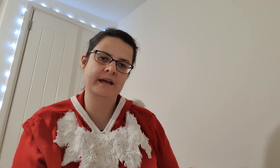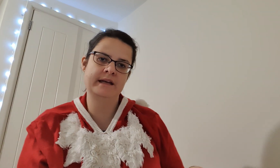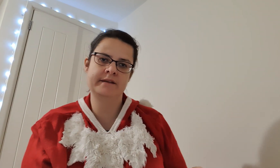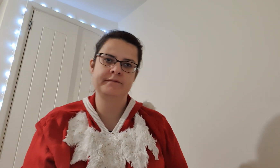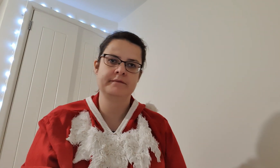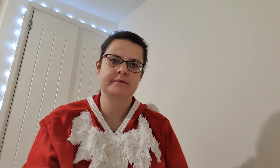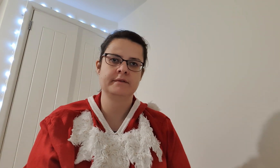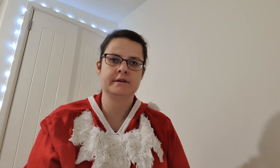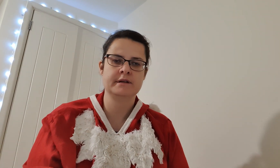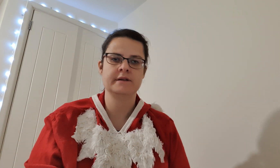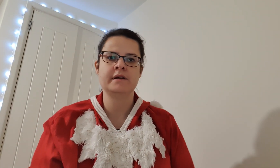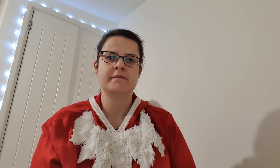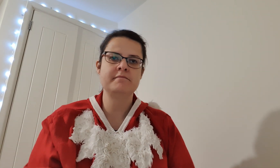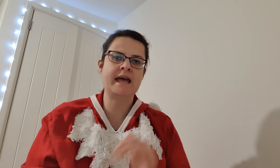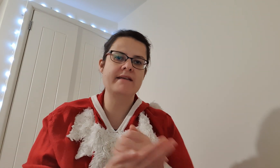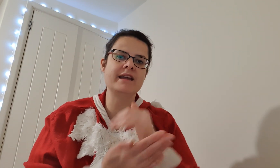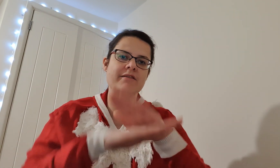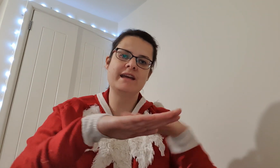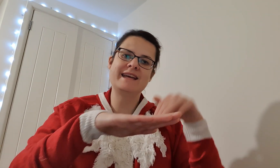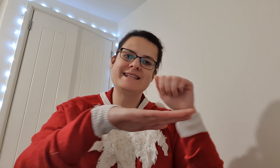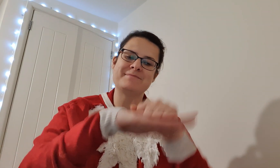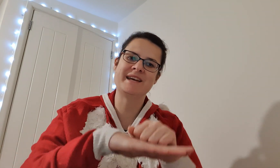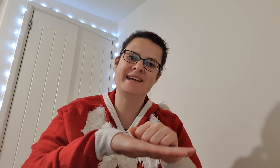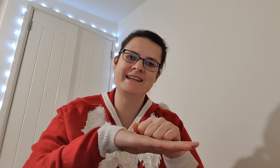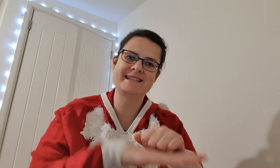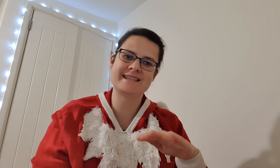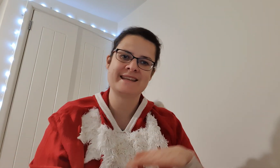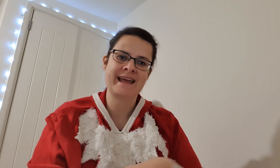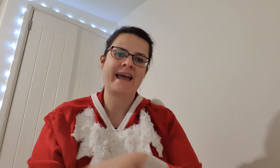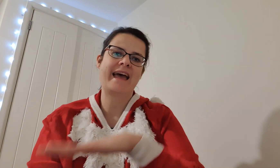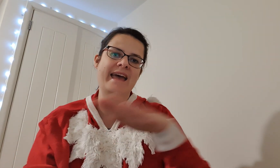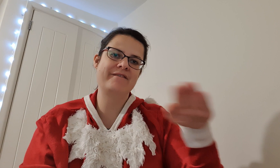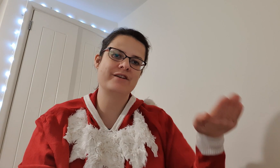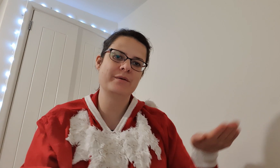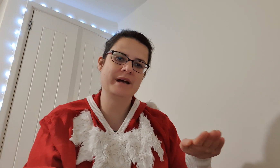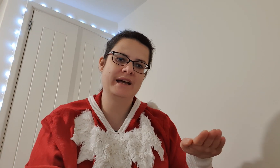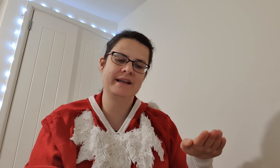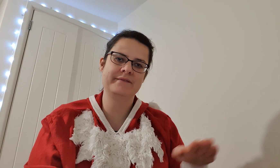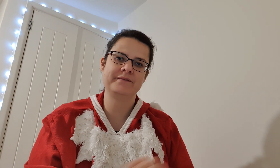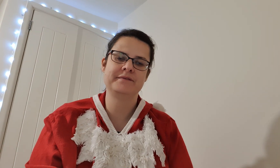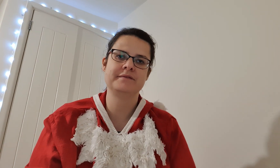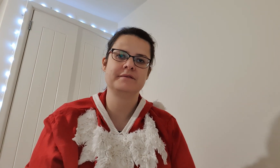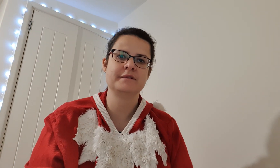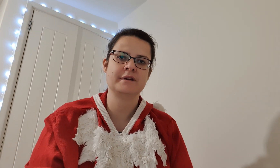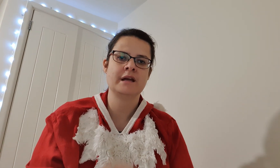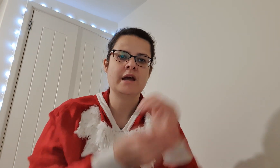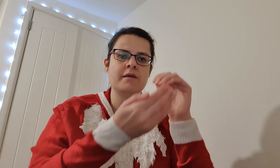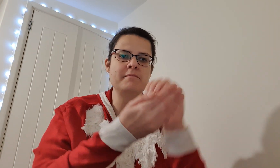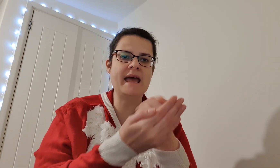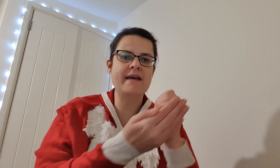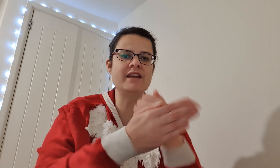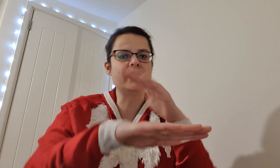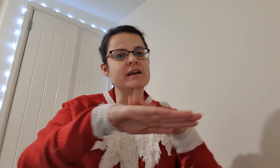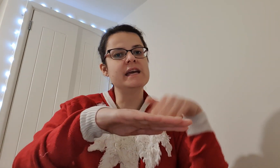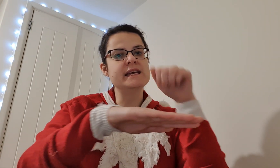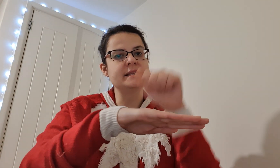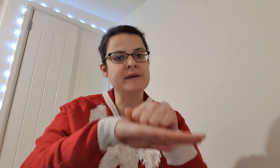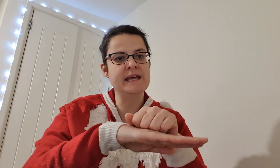everyone. Merry Christmas, everyone. Merry